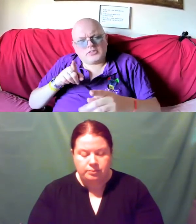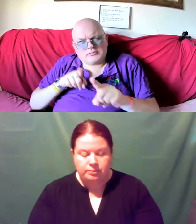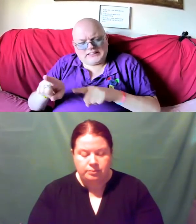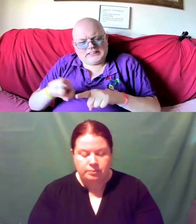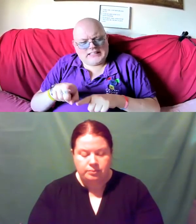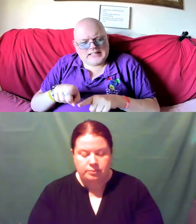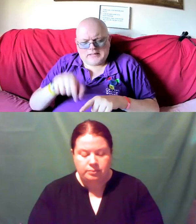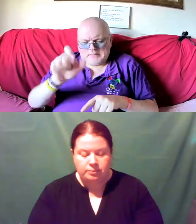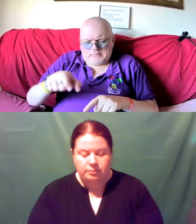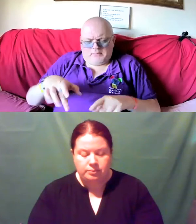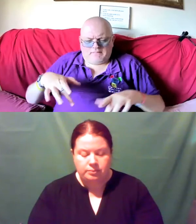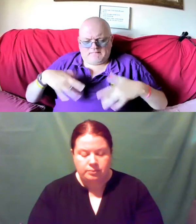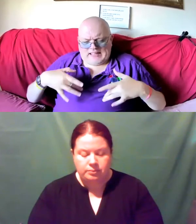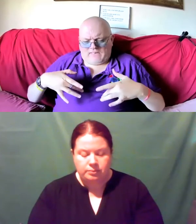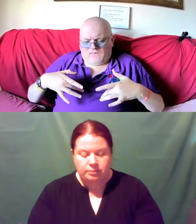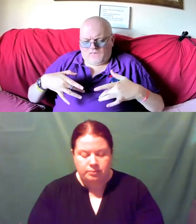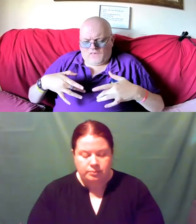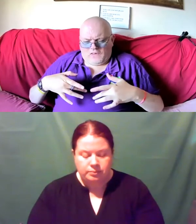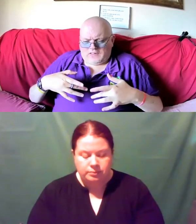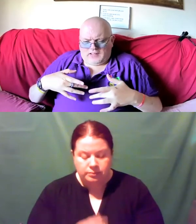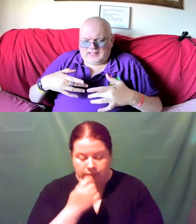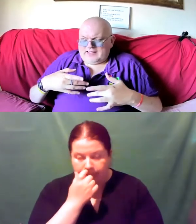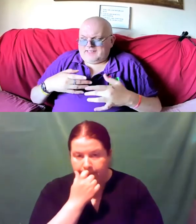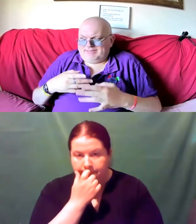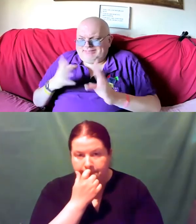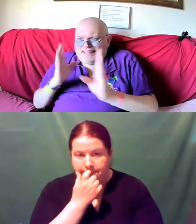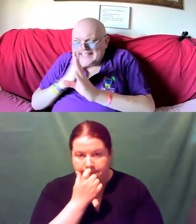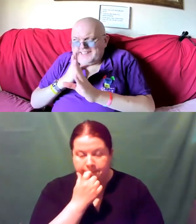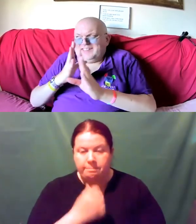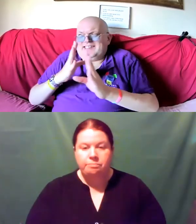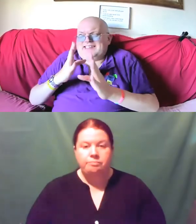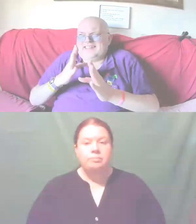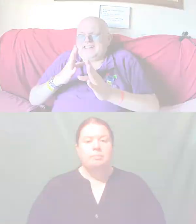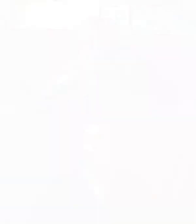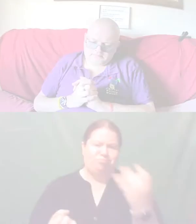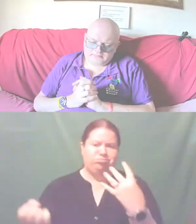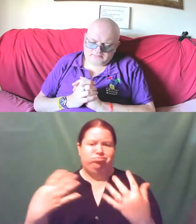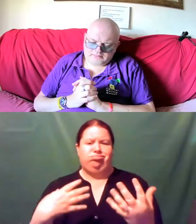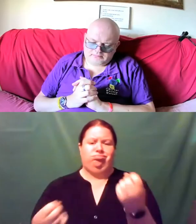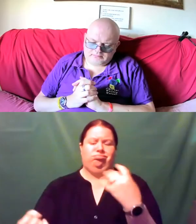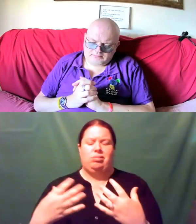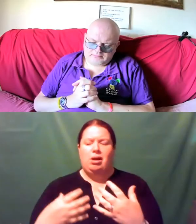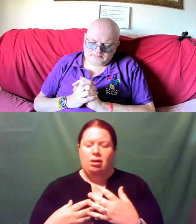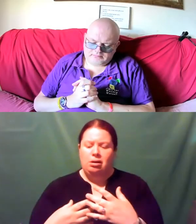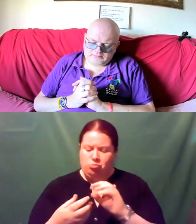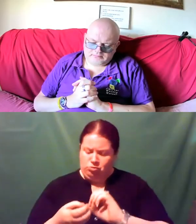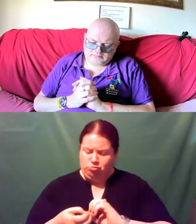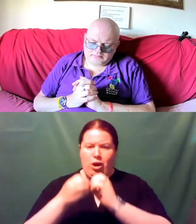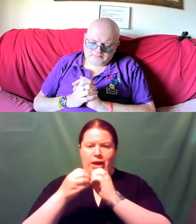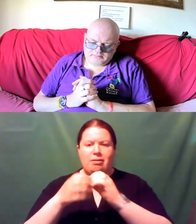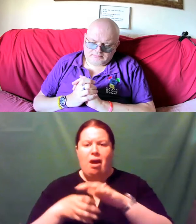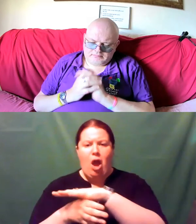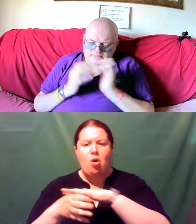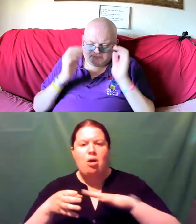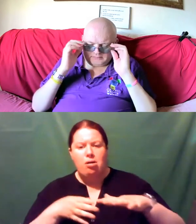feel seen or heard, and other minorities within our communities as well. Yeah, we've created a space